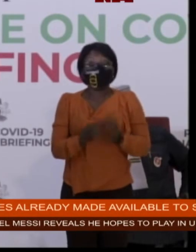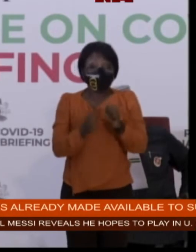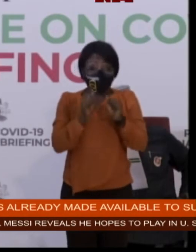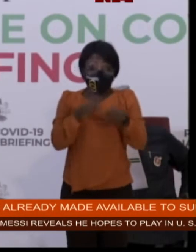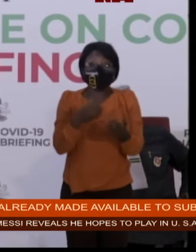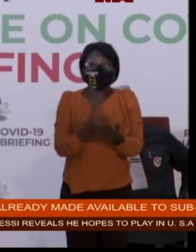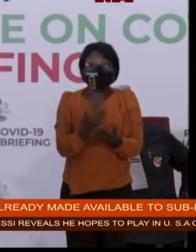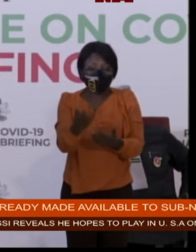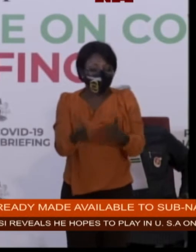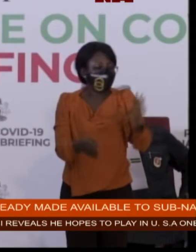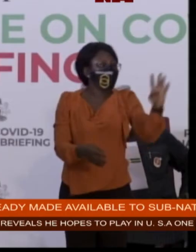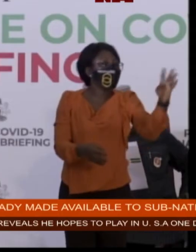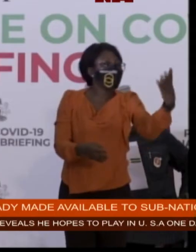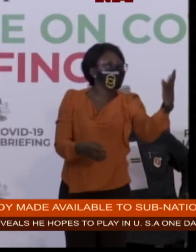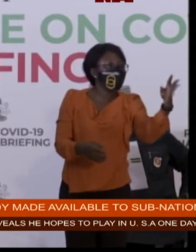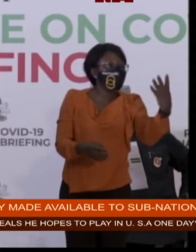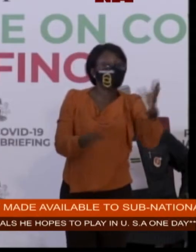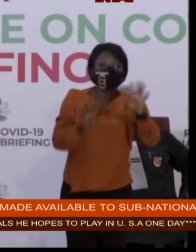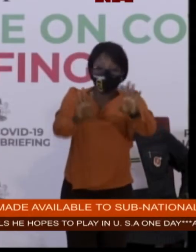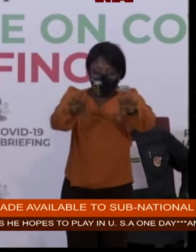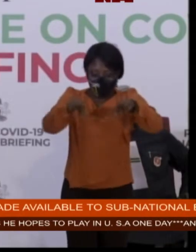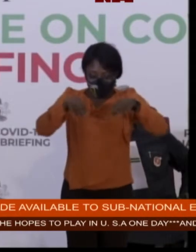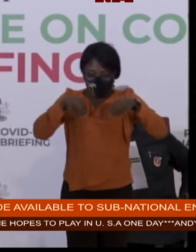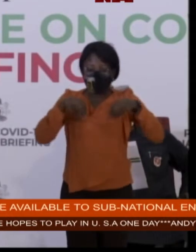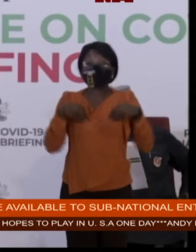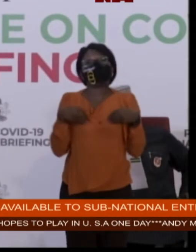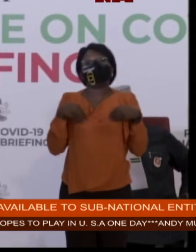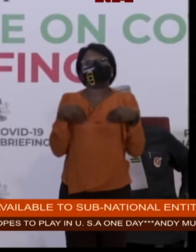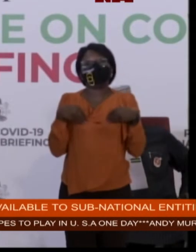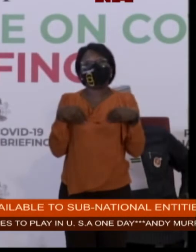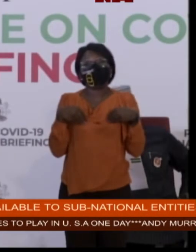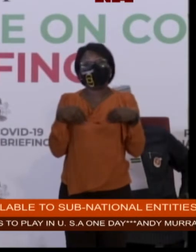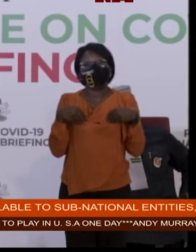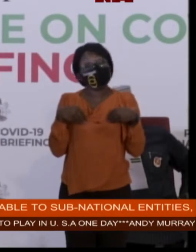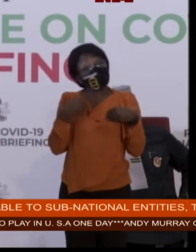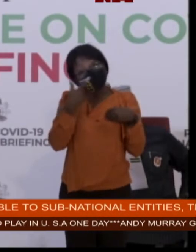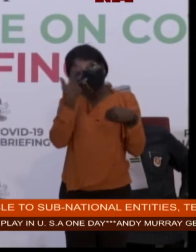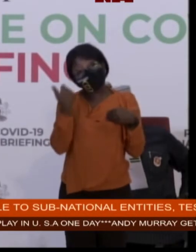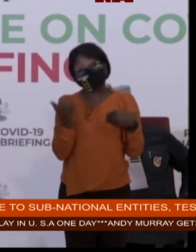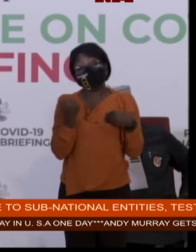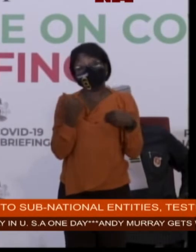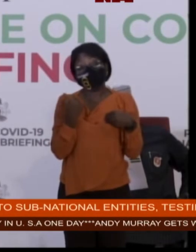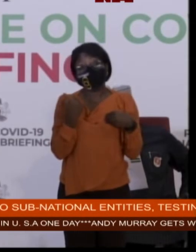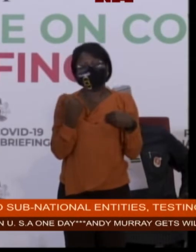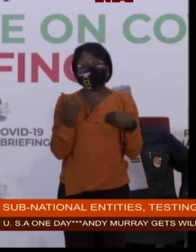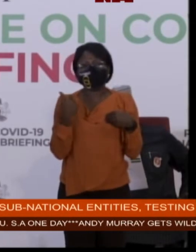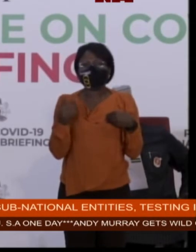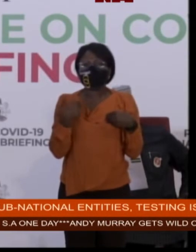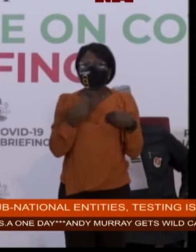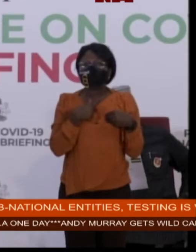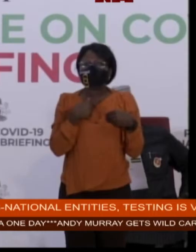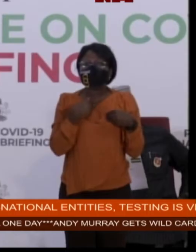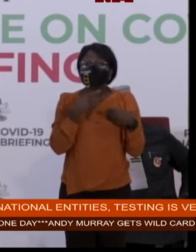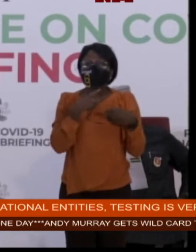If it's affordable, is it acceptable? Because already, even when the vaccines are not